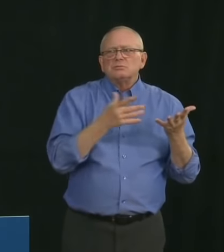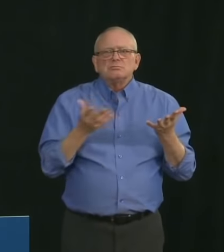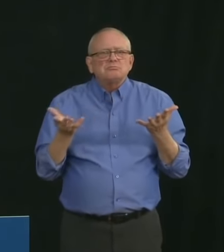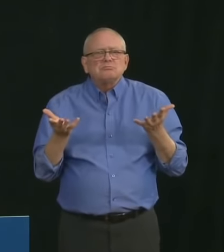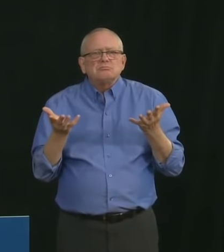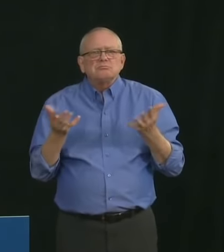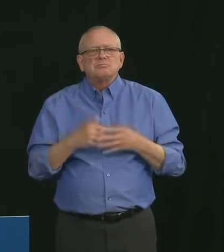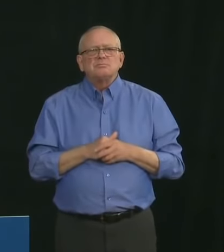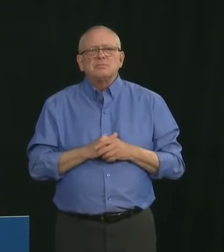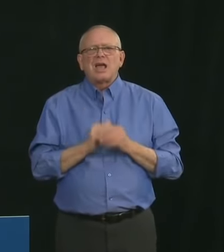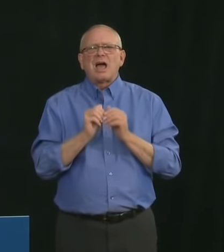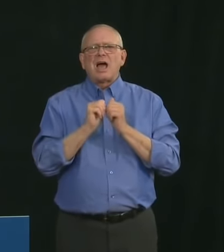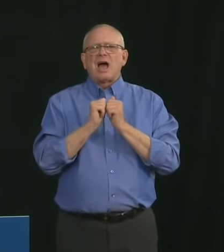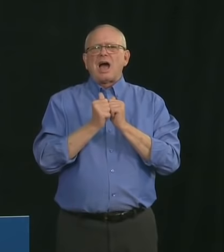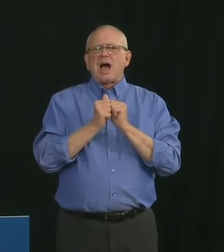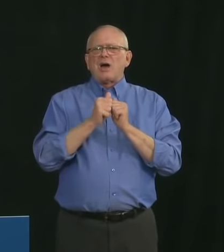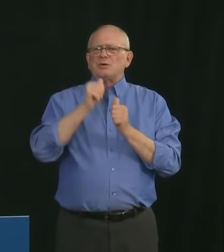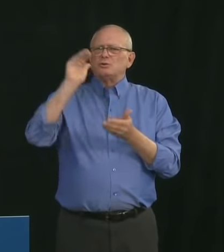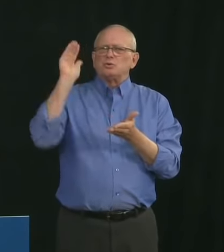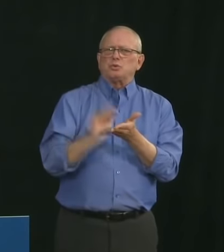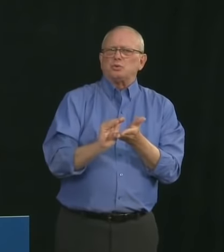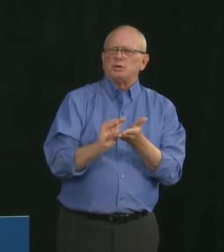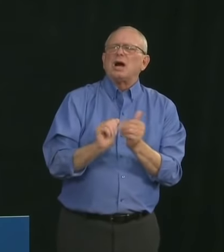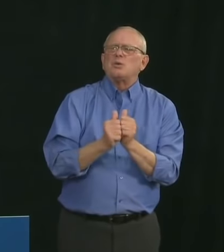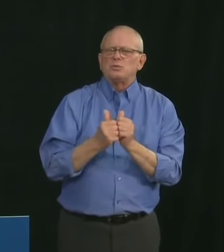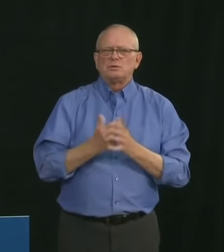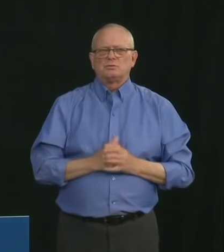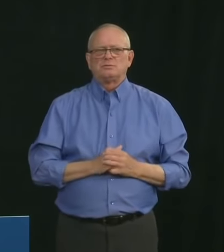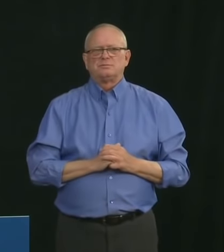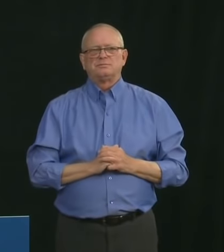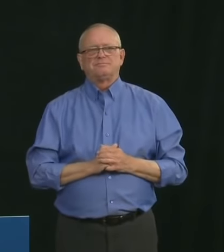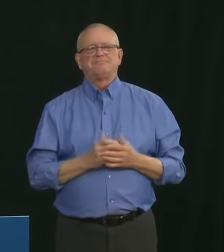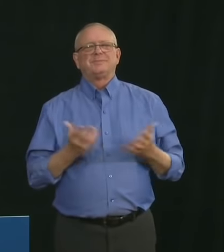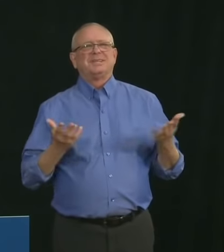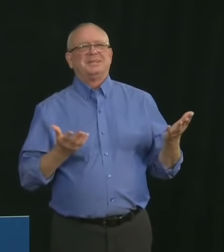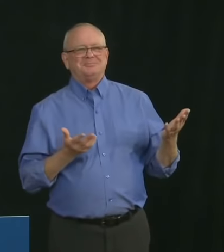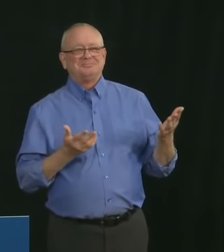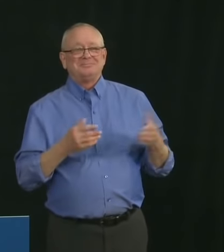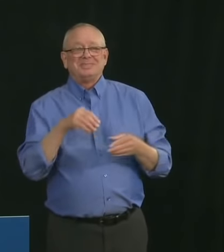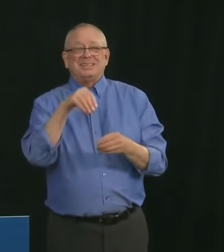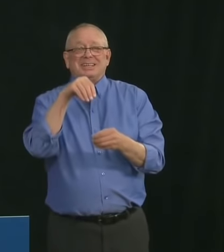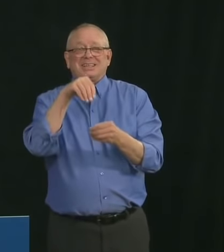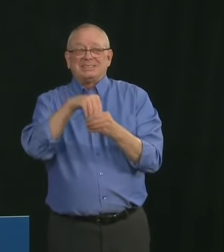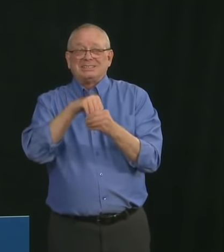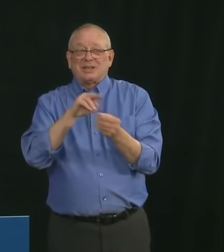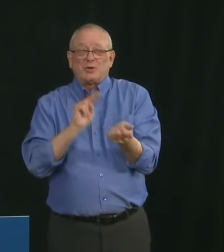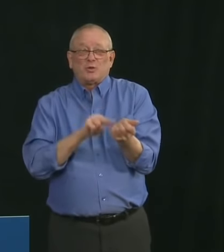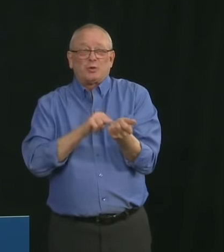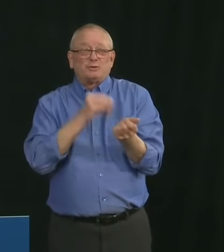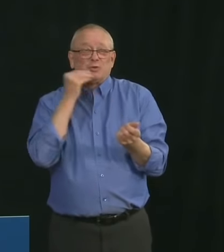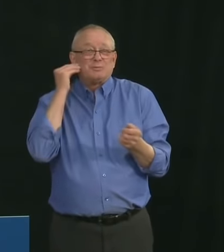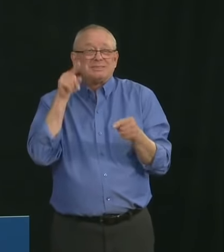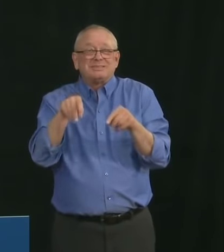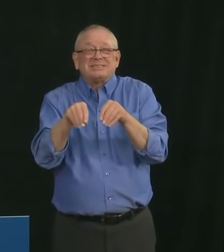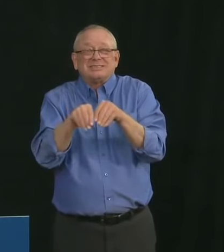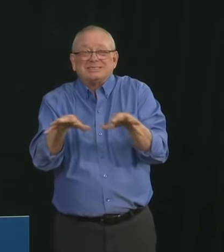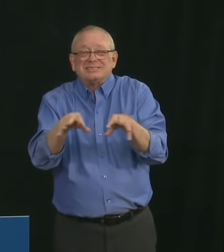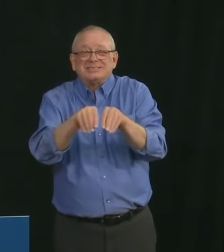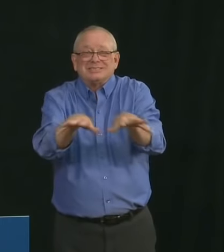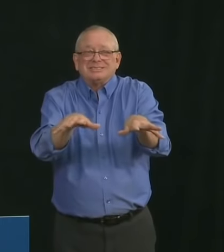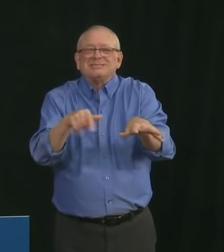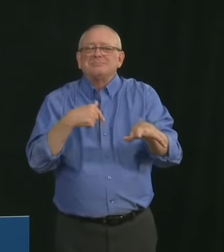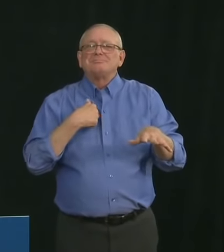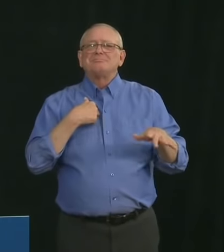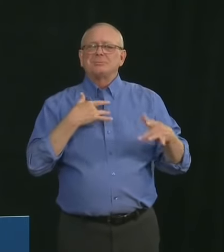it is of course concerning, as people who live in continuing care are at higher risk for severe outcomes from the disease, and